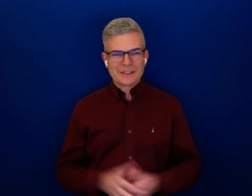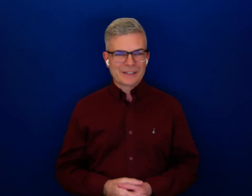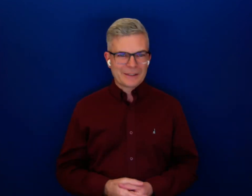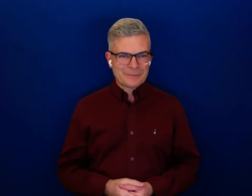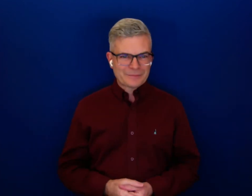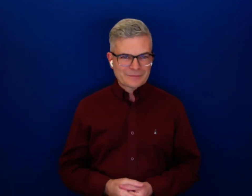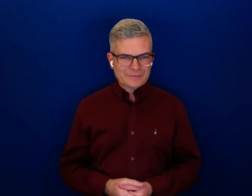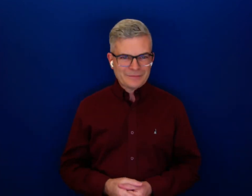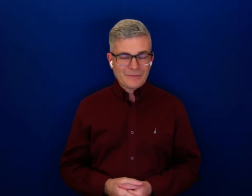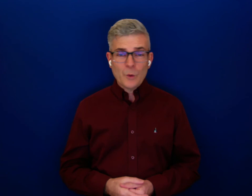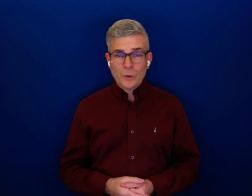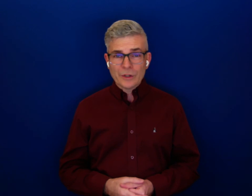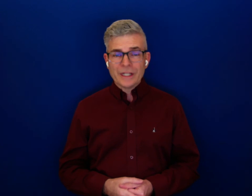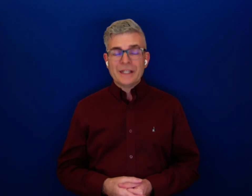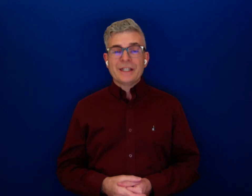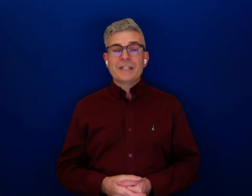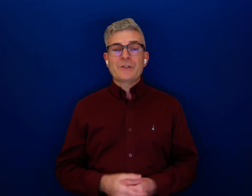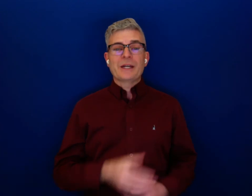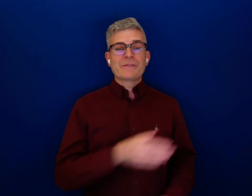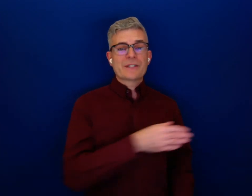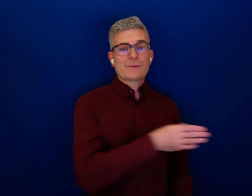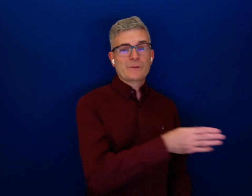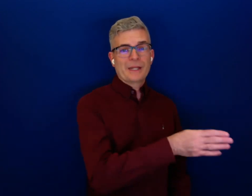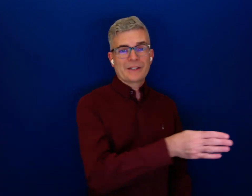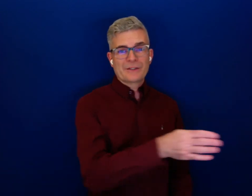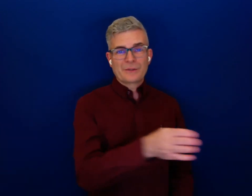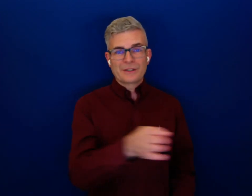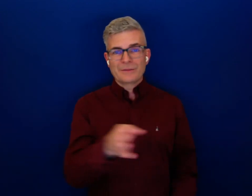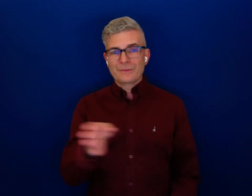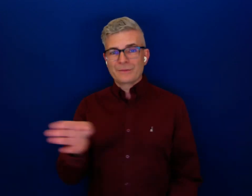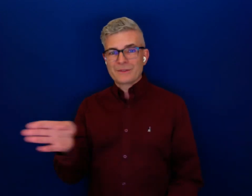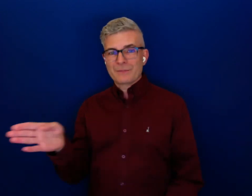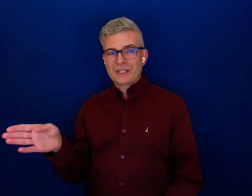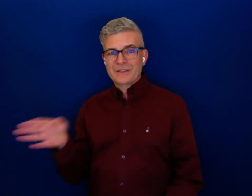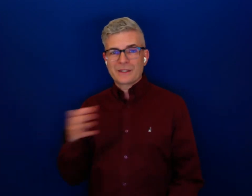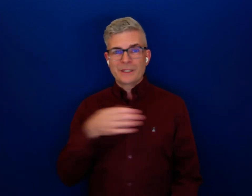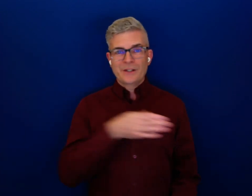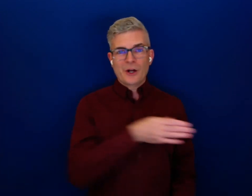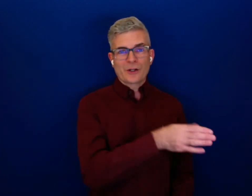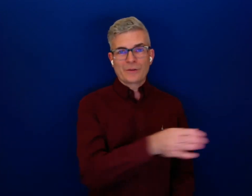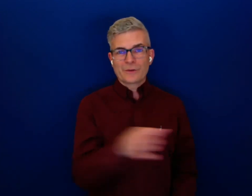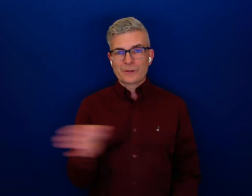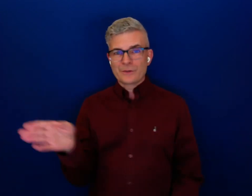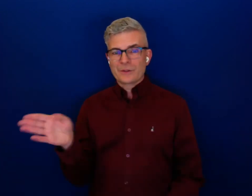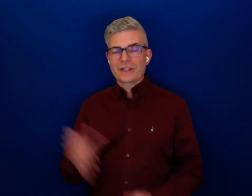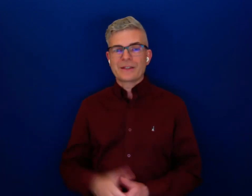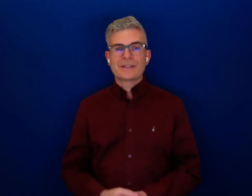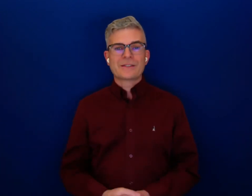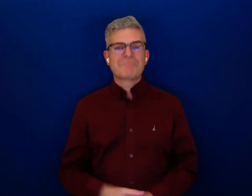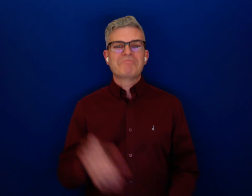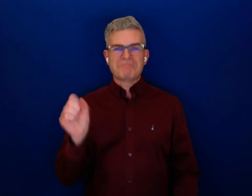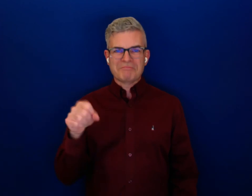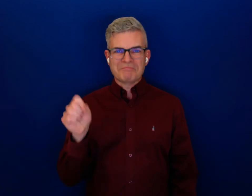side. Or if you have several pets, you can place them in an arc in front of you like this.